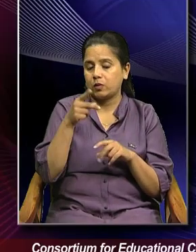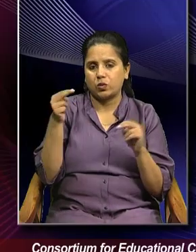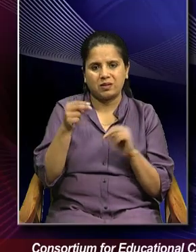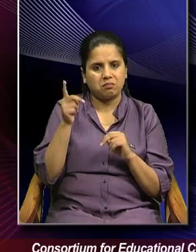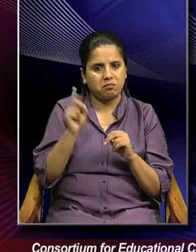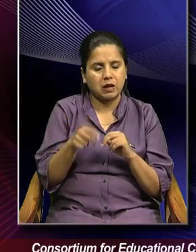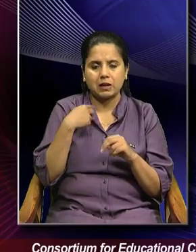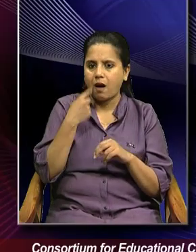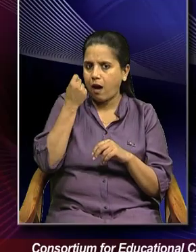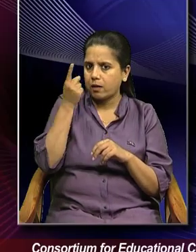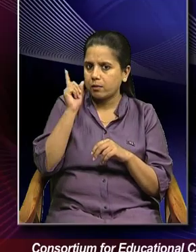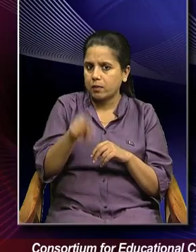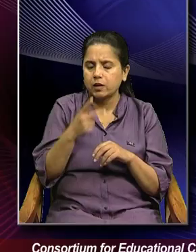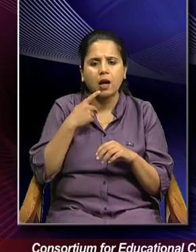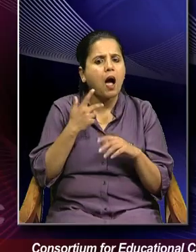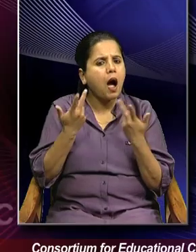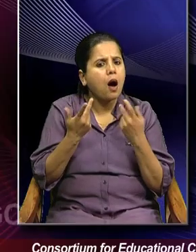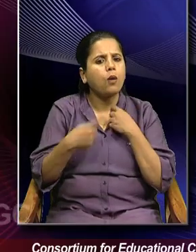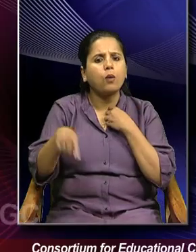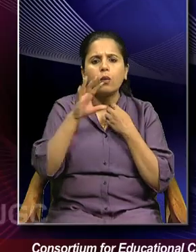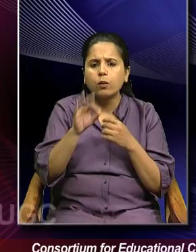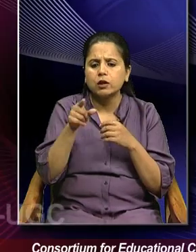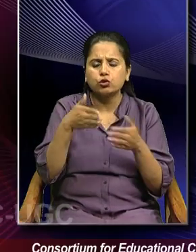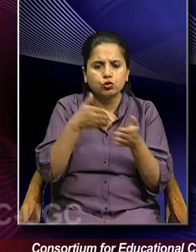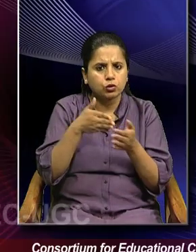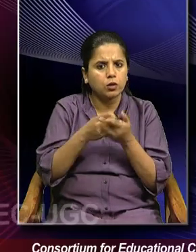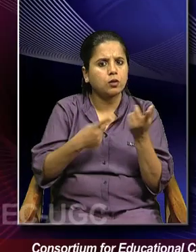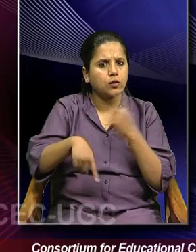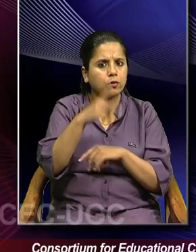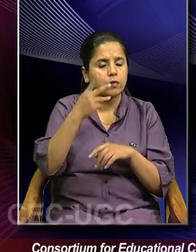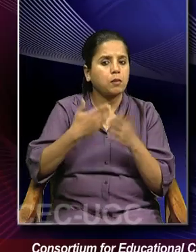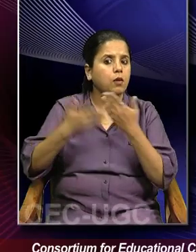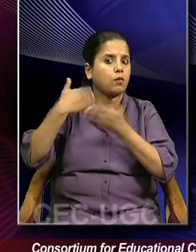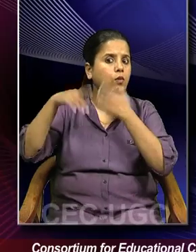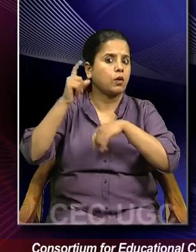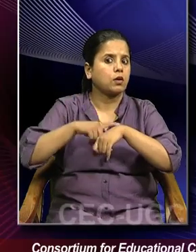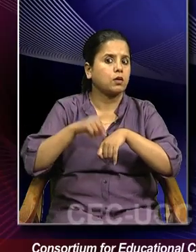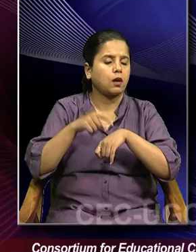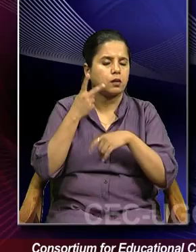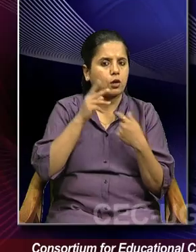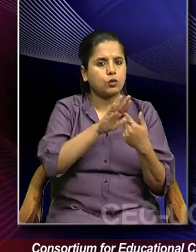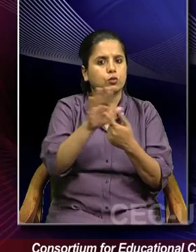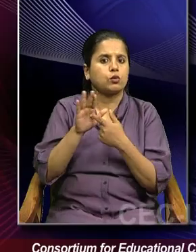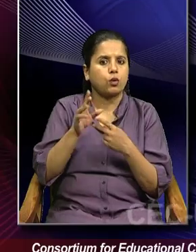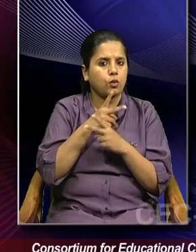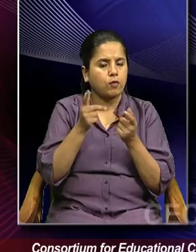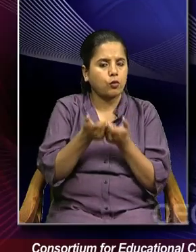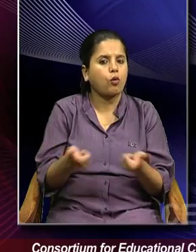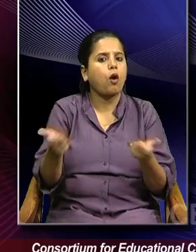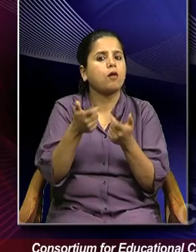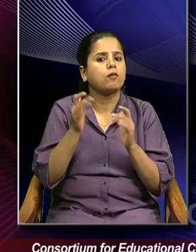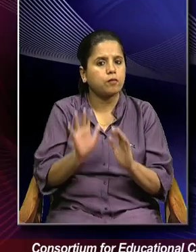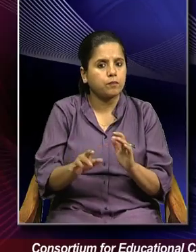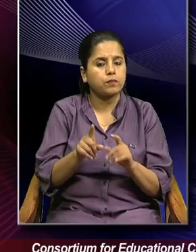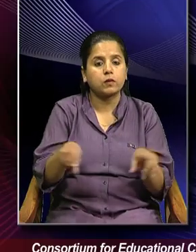be understood, that how the challenges of that time were highlighted in this conference, and